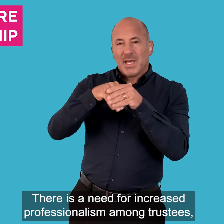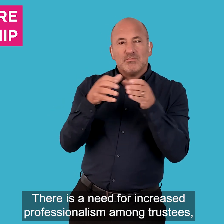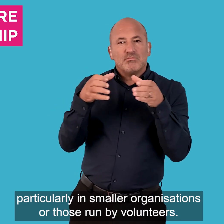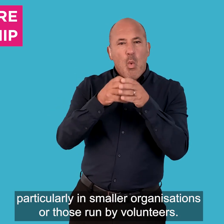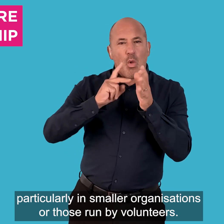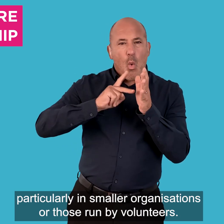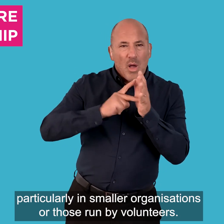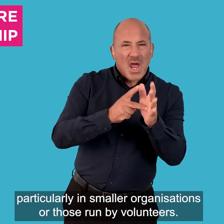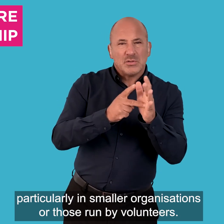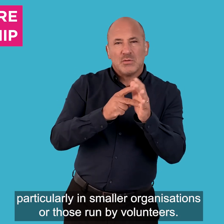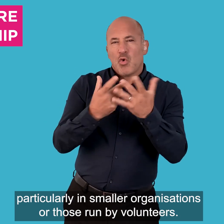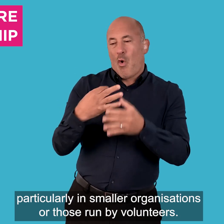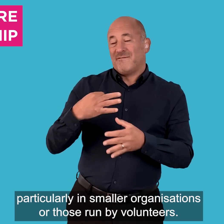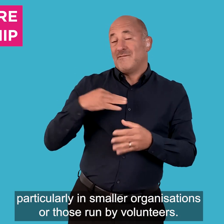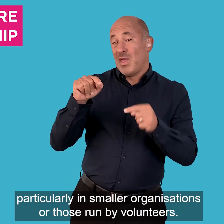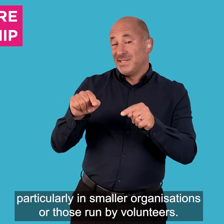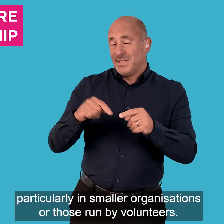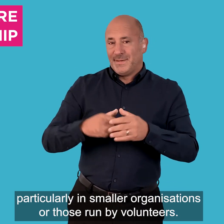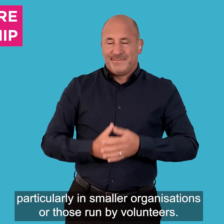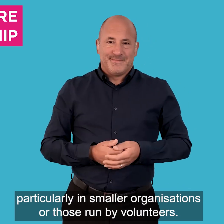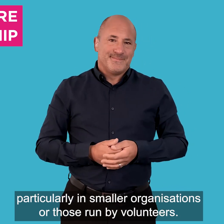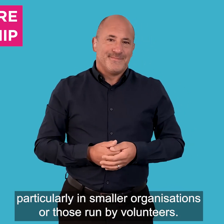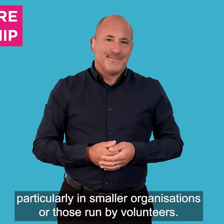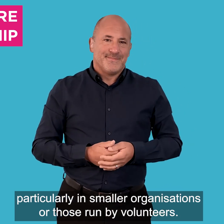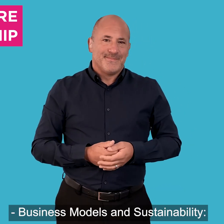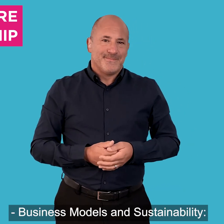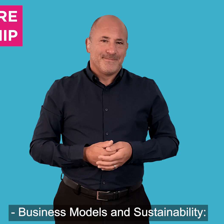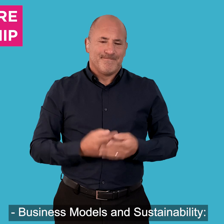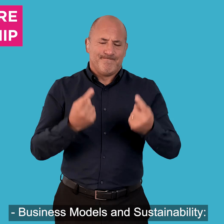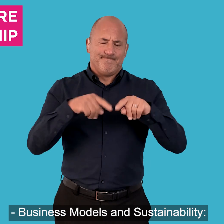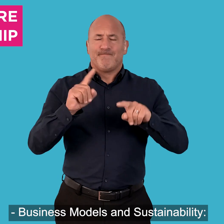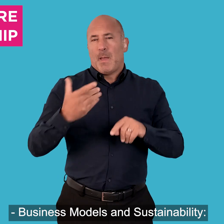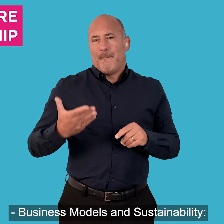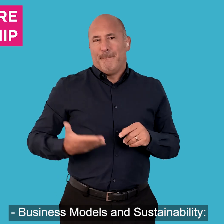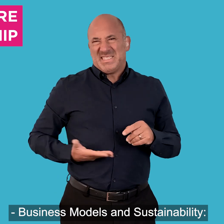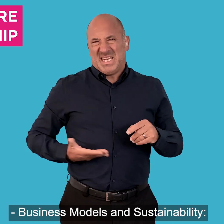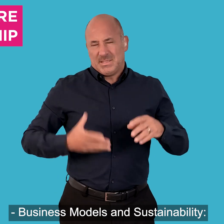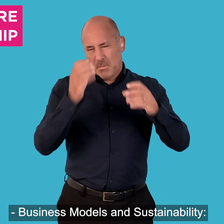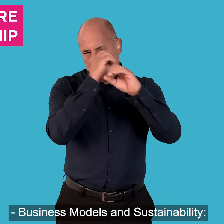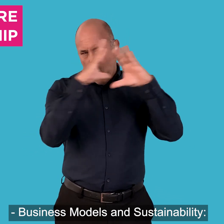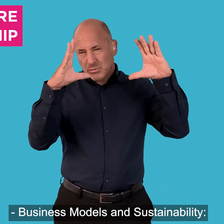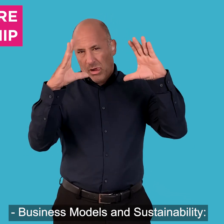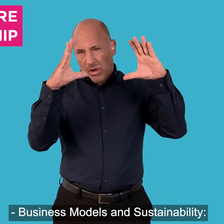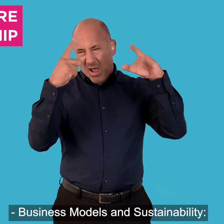among trustees, particularly in smaller organisations or those run by volunteers. Business models